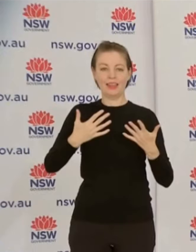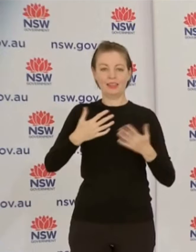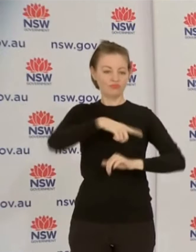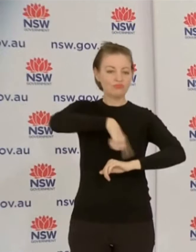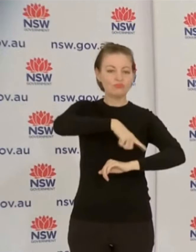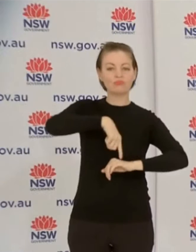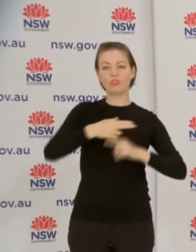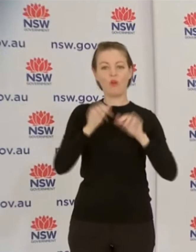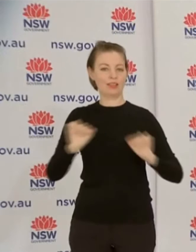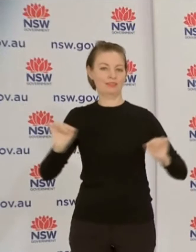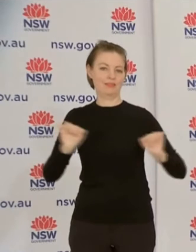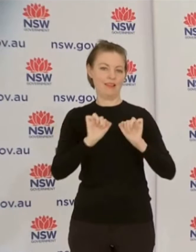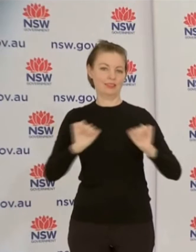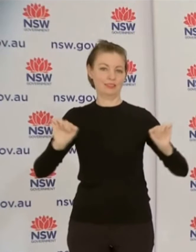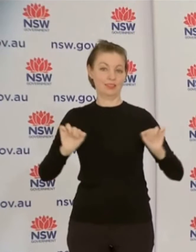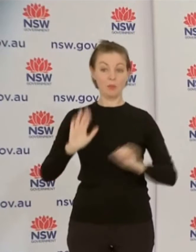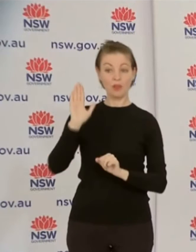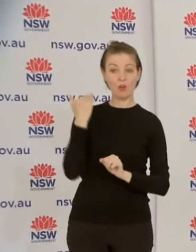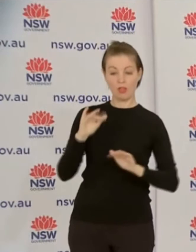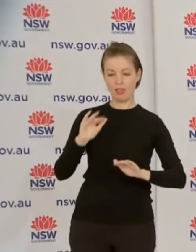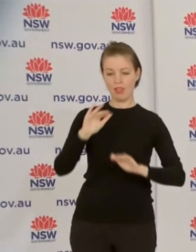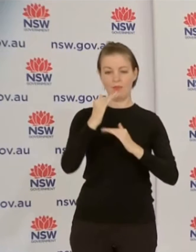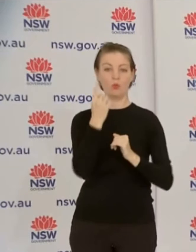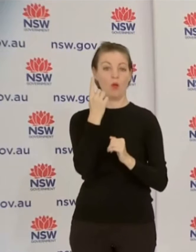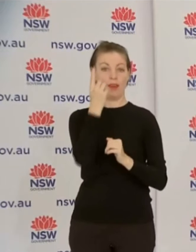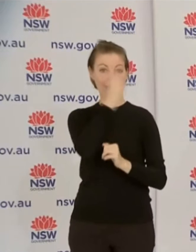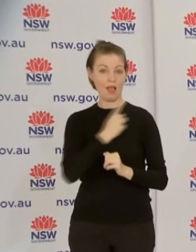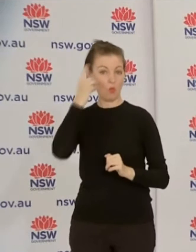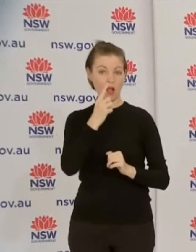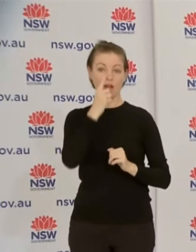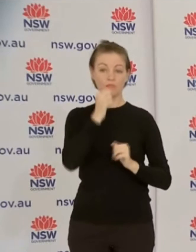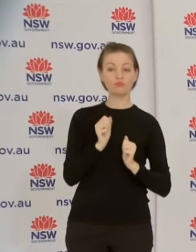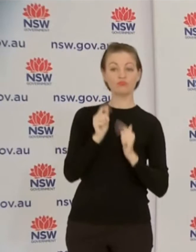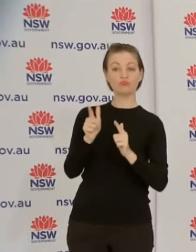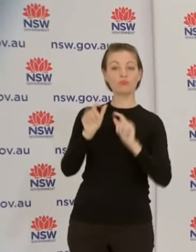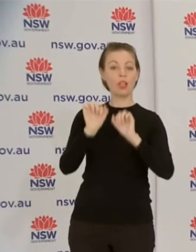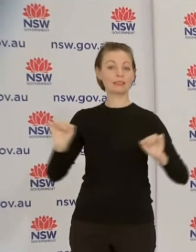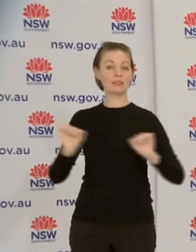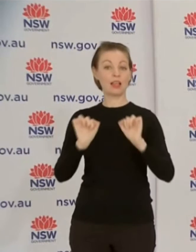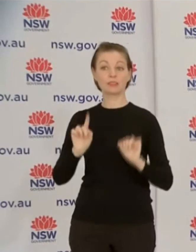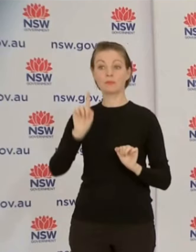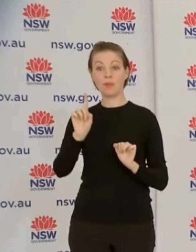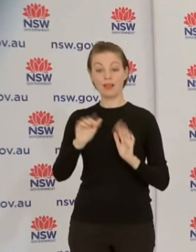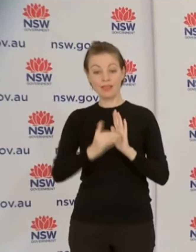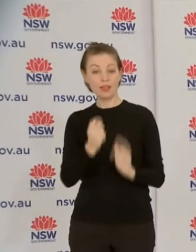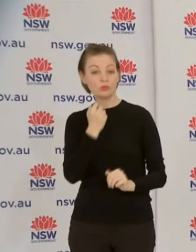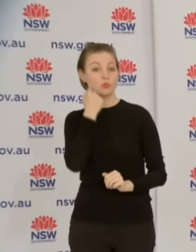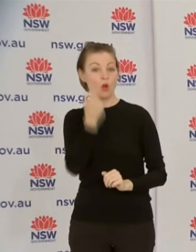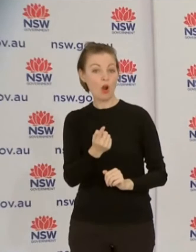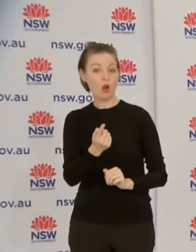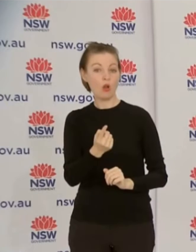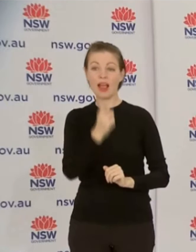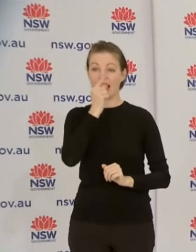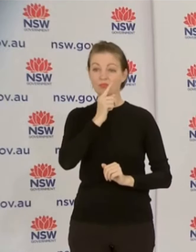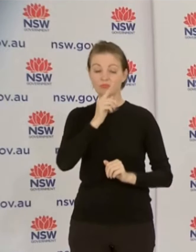exercise, and now the public health experts have given us the green light to allow everybody who lives in a local government area of concern unlimited exercise, which